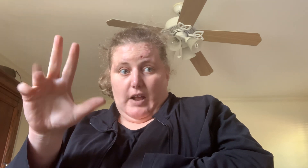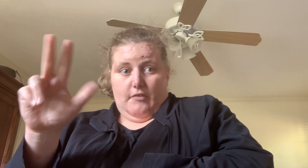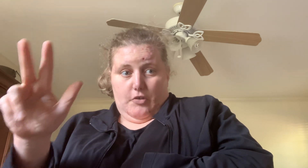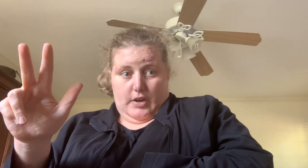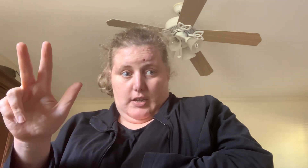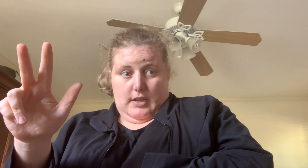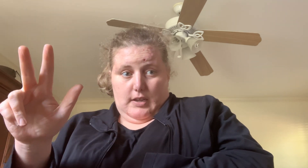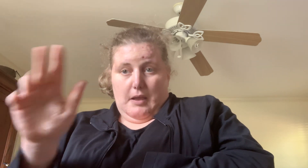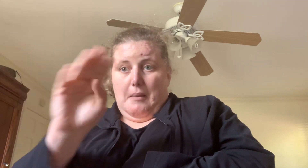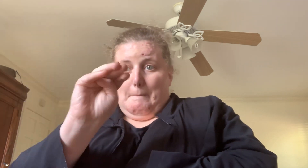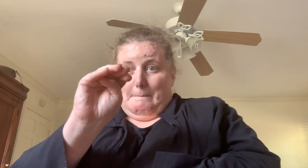is actually